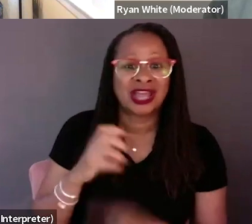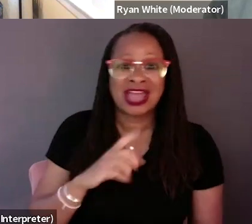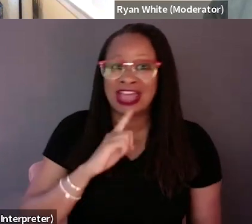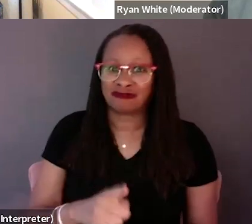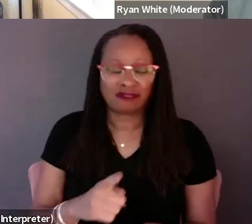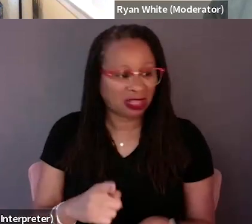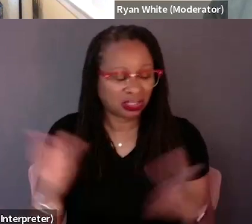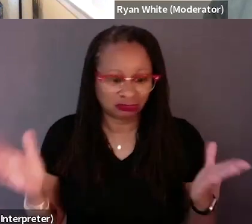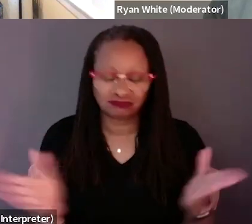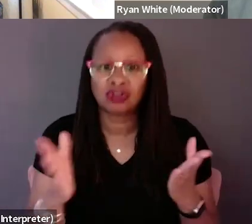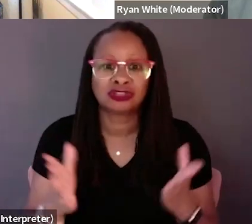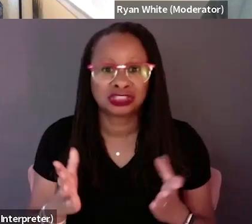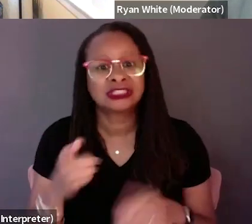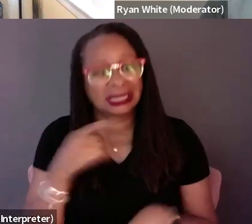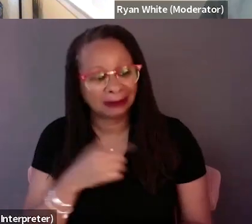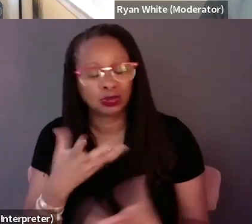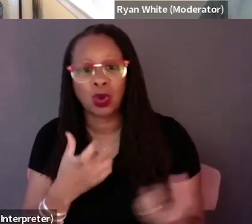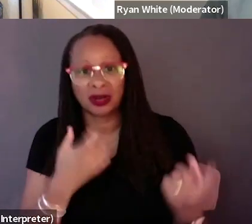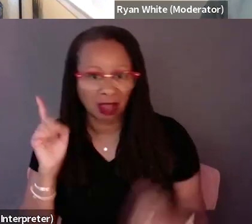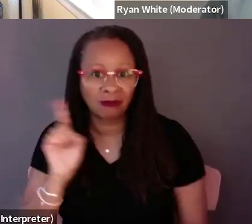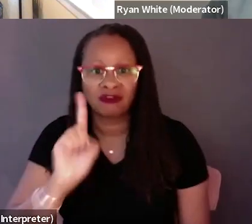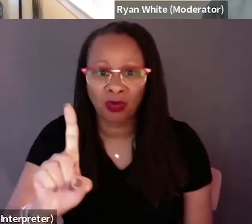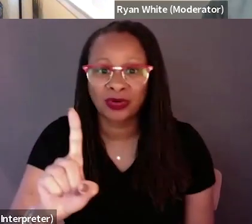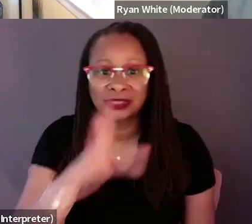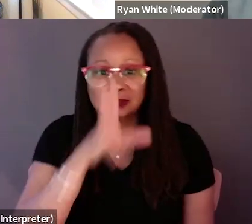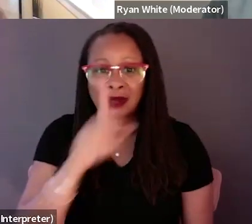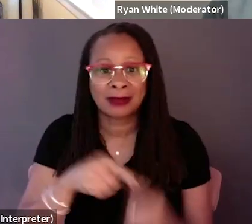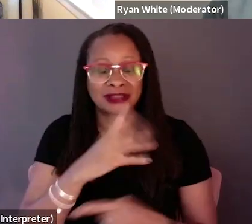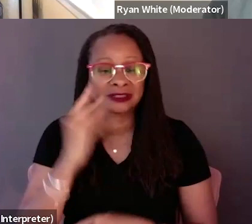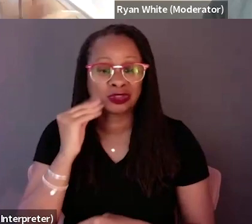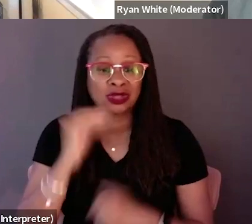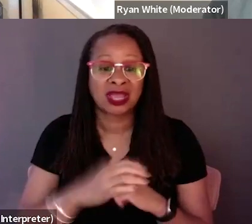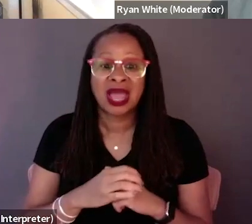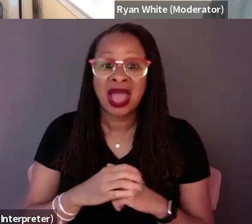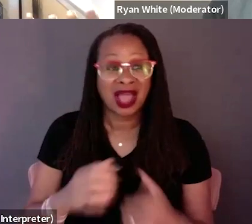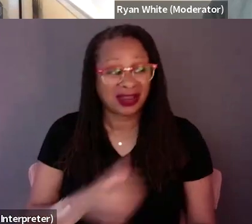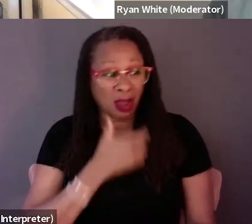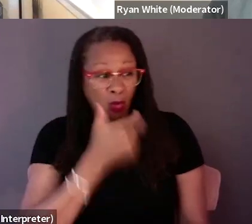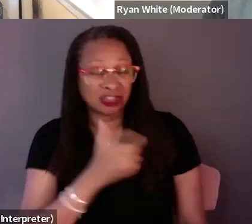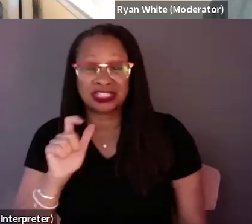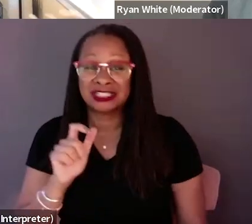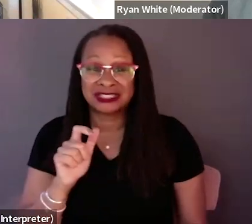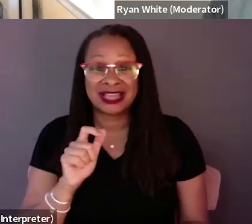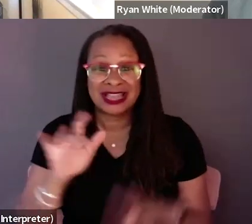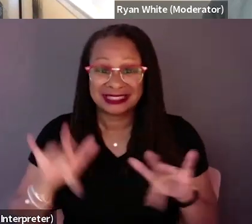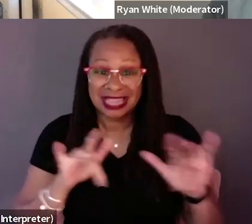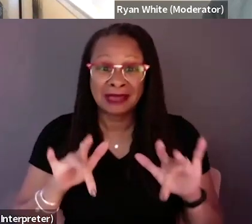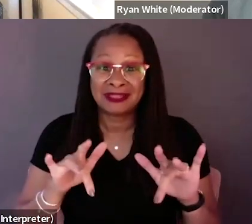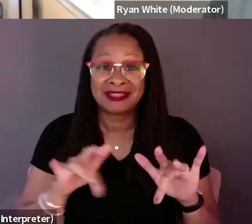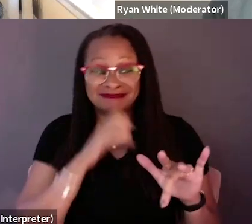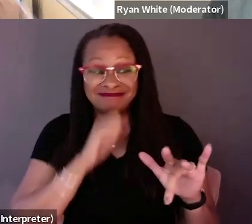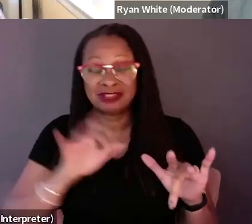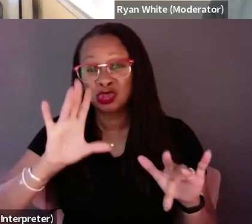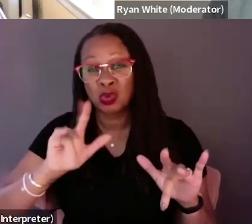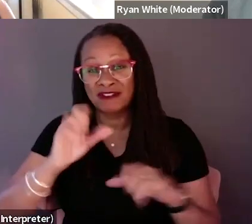just prompted him to want to come forward. Of course, I'm watching this, 25-year-old field tape with the